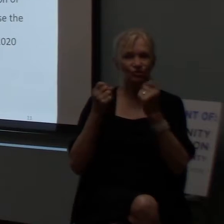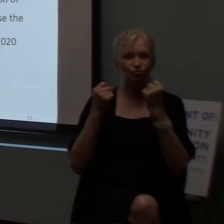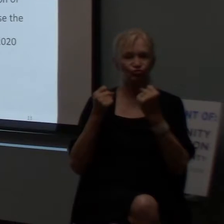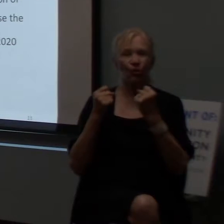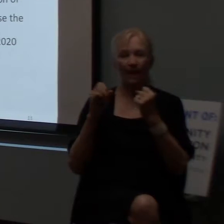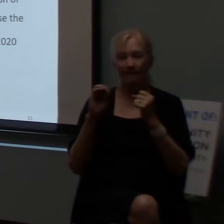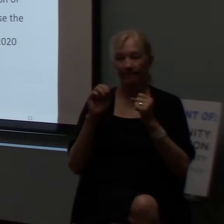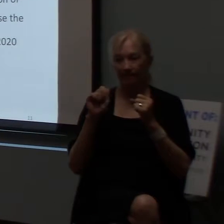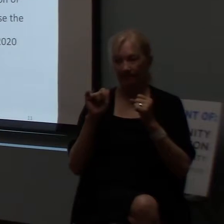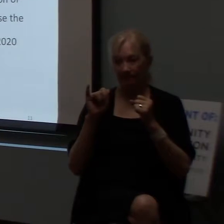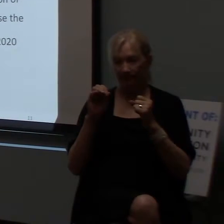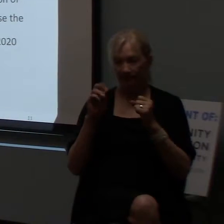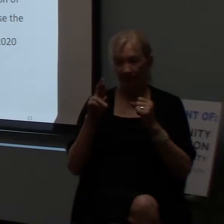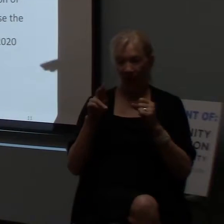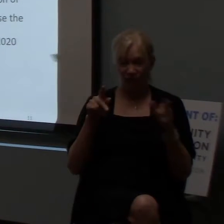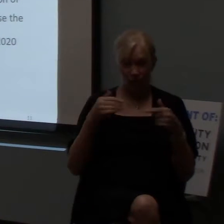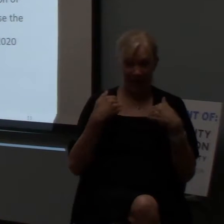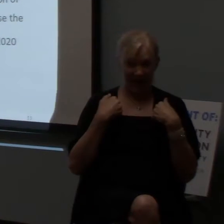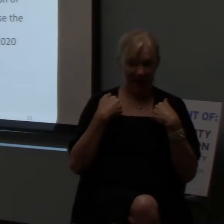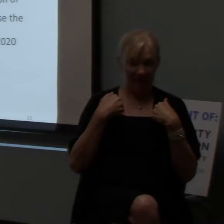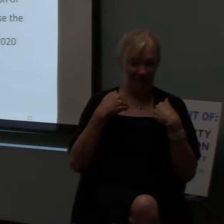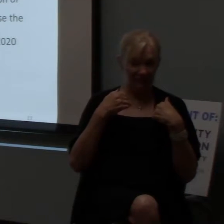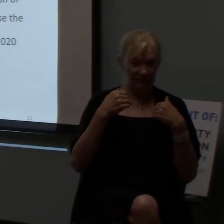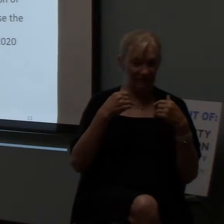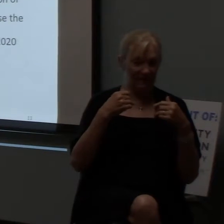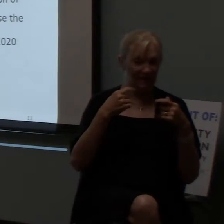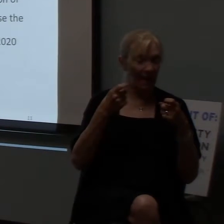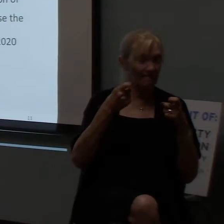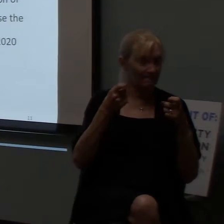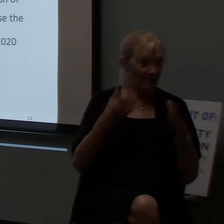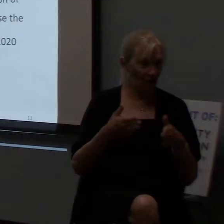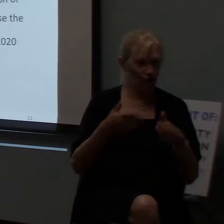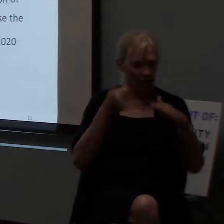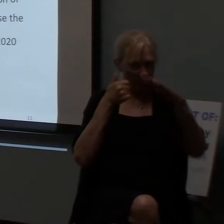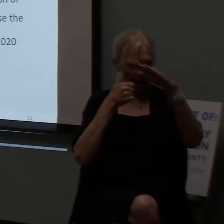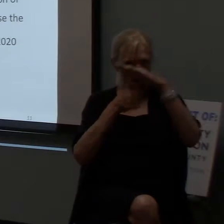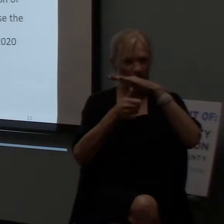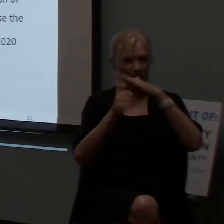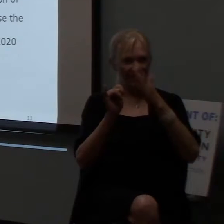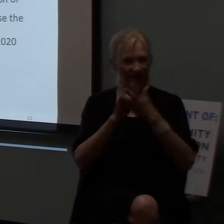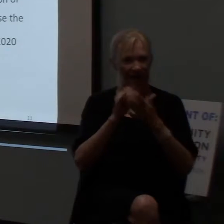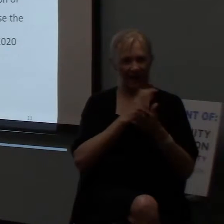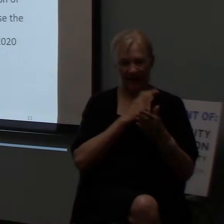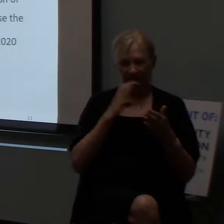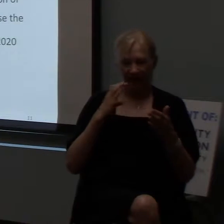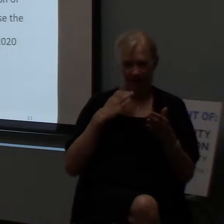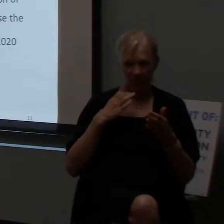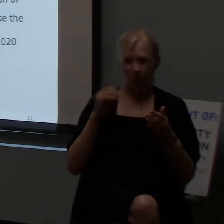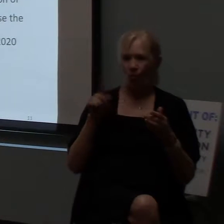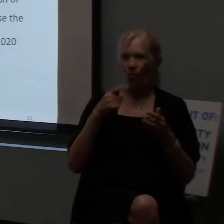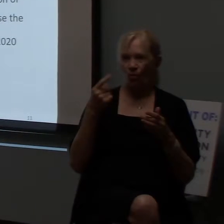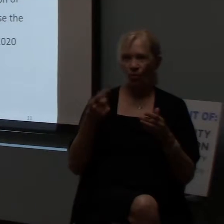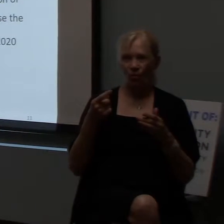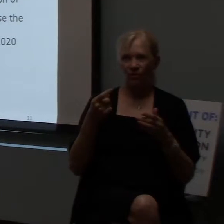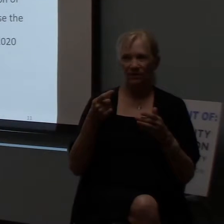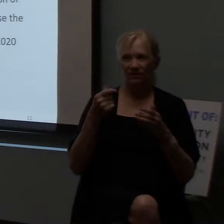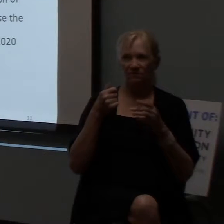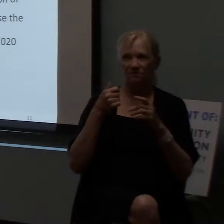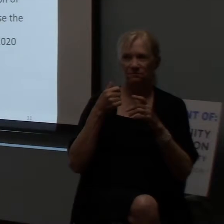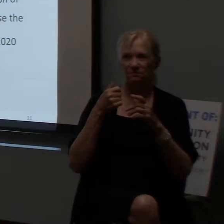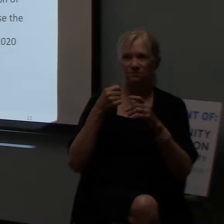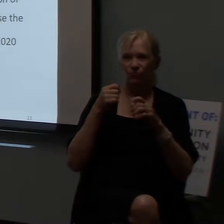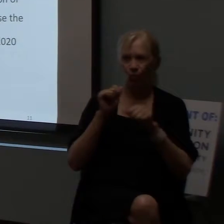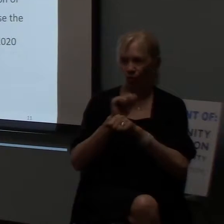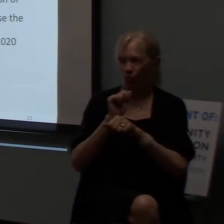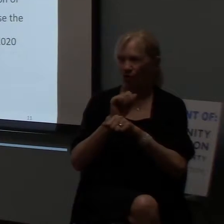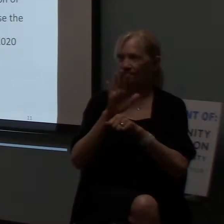you hired a county manager, that person is completely under the commission and only takes action by direction of a vote from the commission,